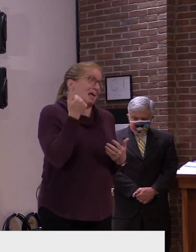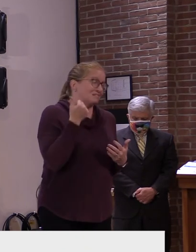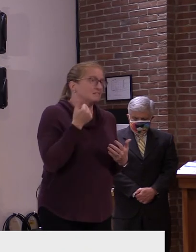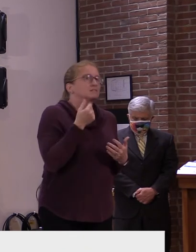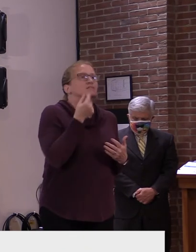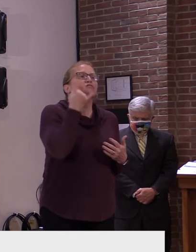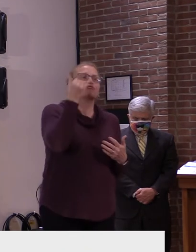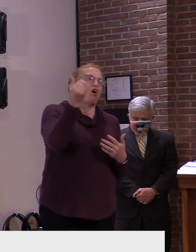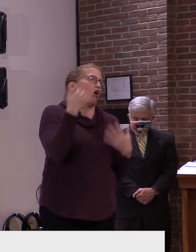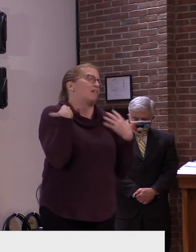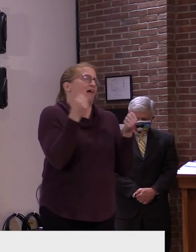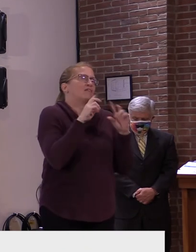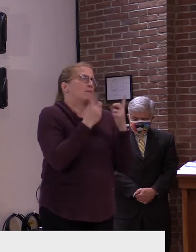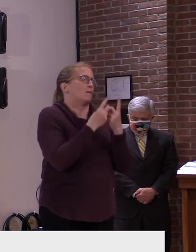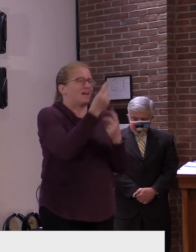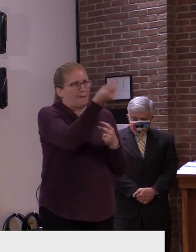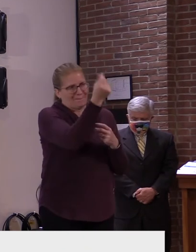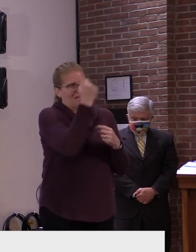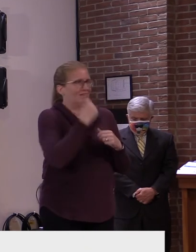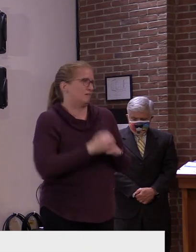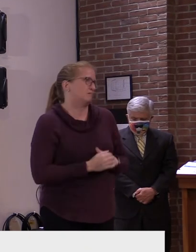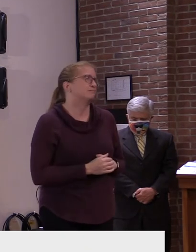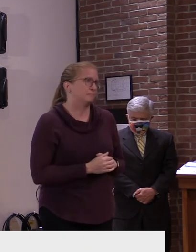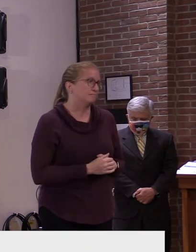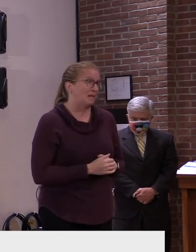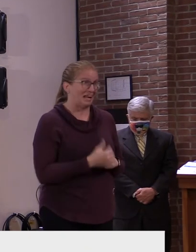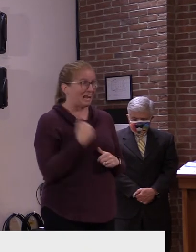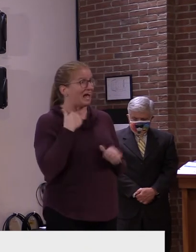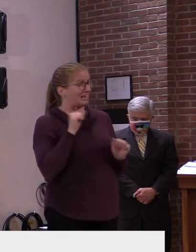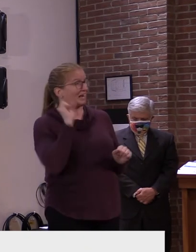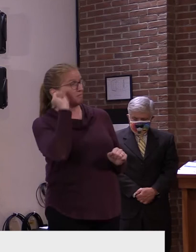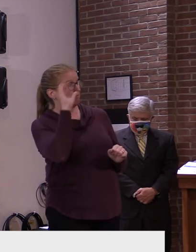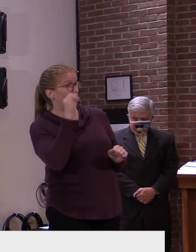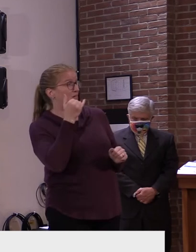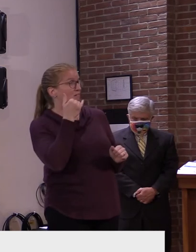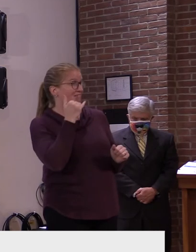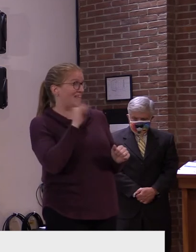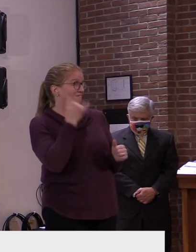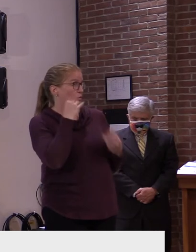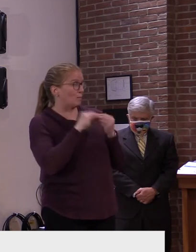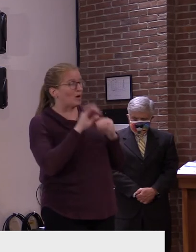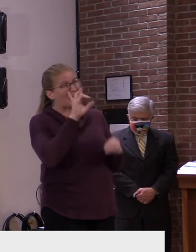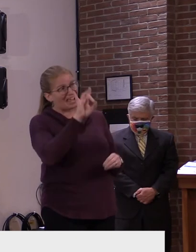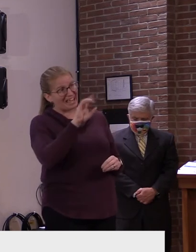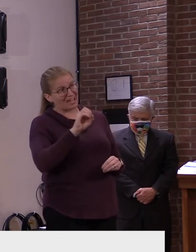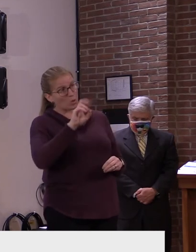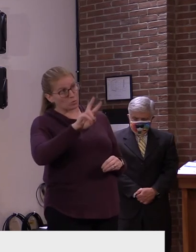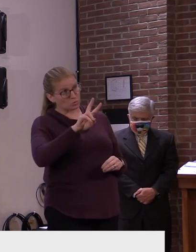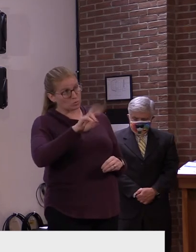call the health department immediately um i can actually give you that number if you're ready it's